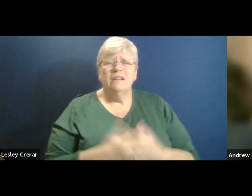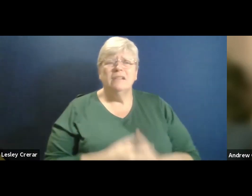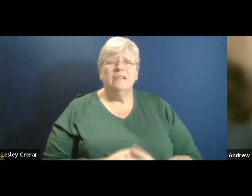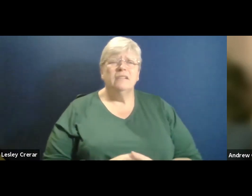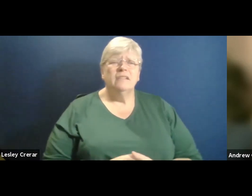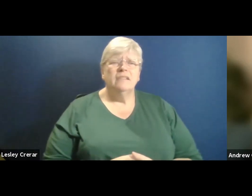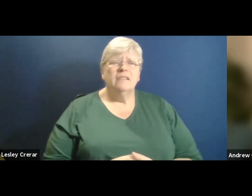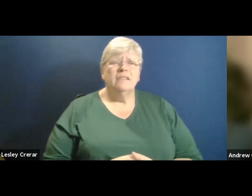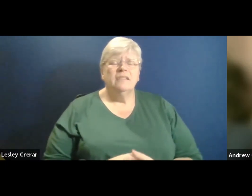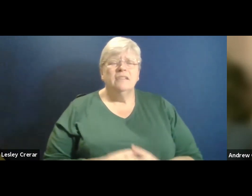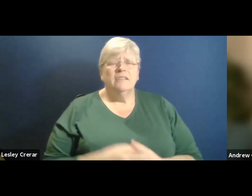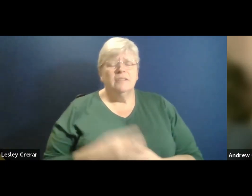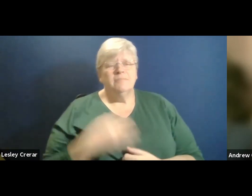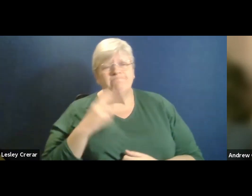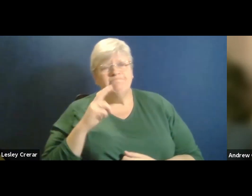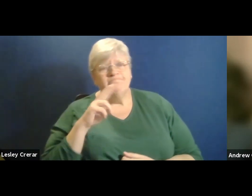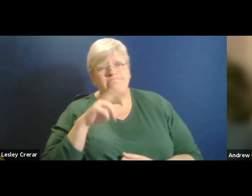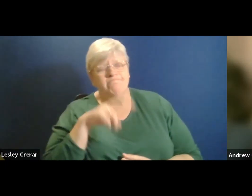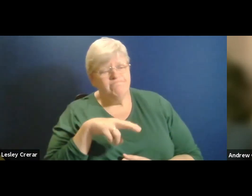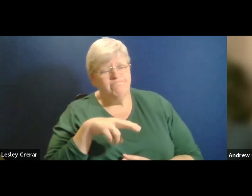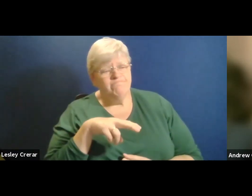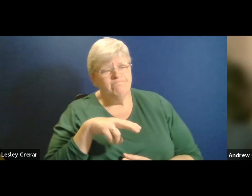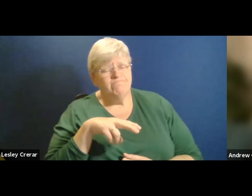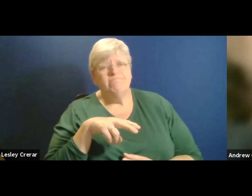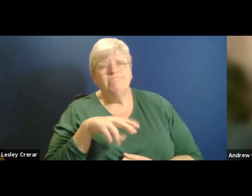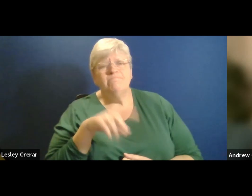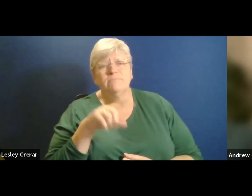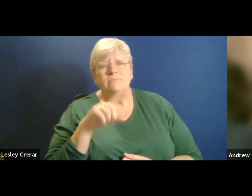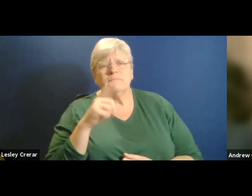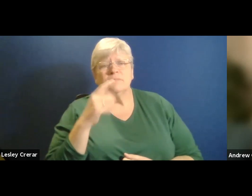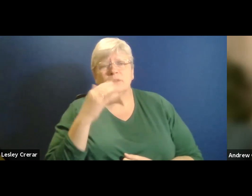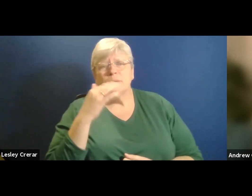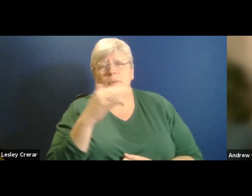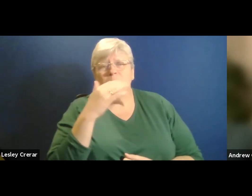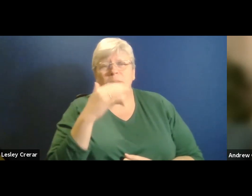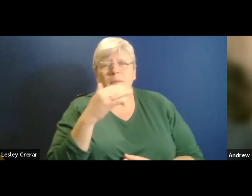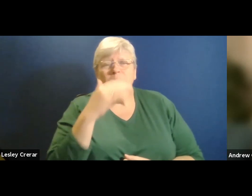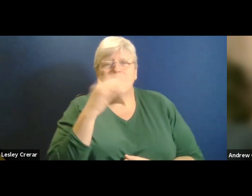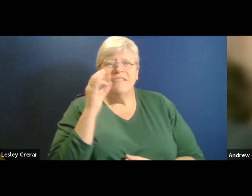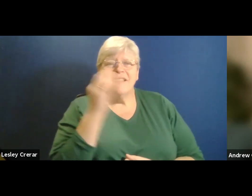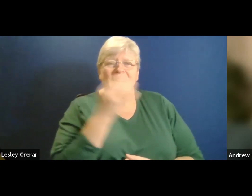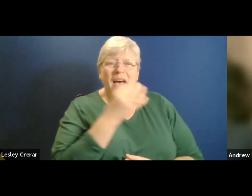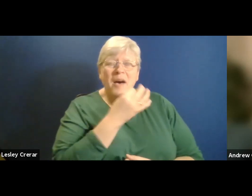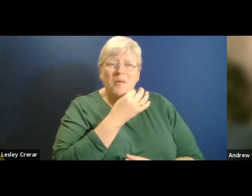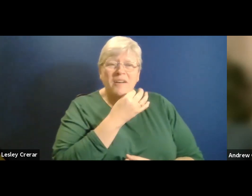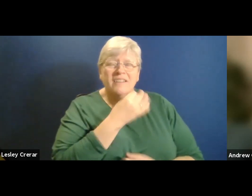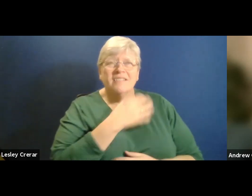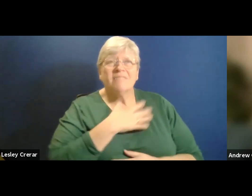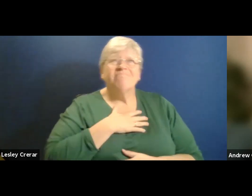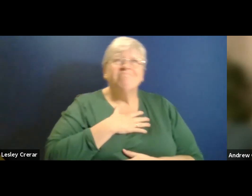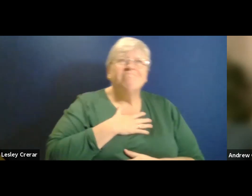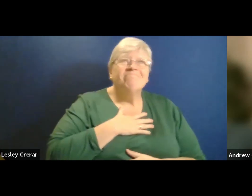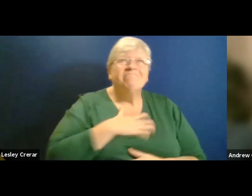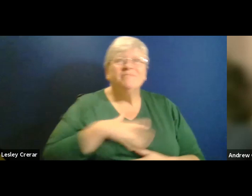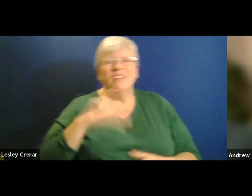She crouched down, and doing so caught the first faint zephyrs of fragrance. It was a scent that entered and coiled around her